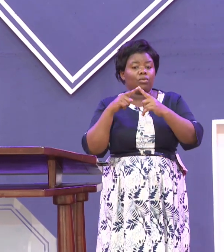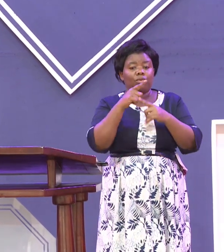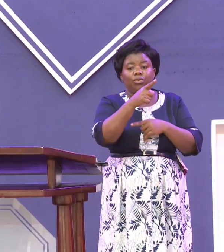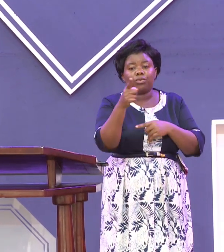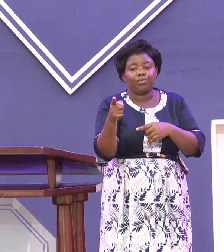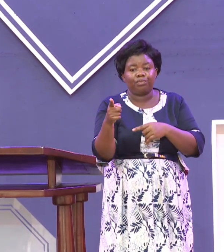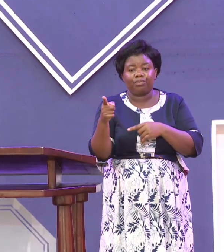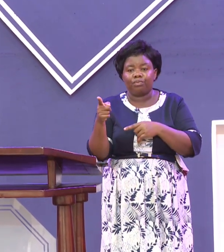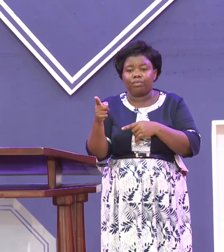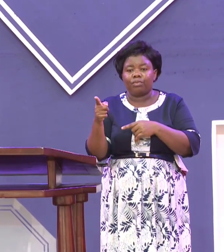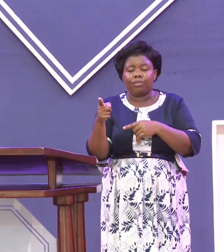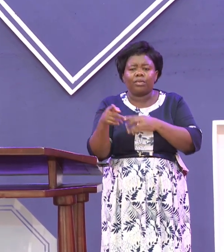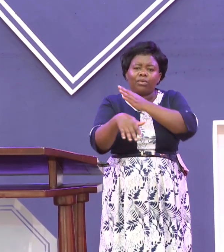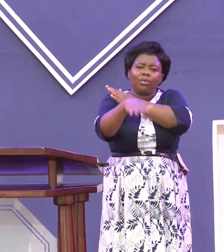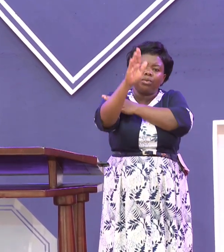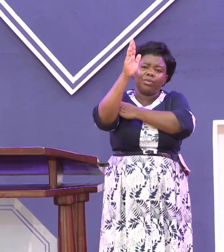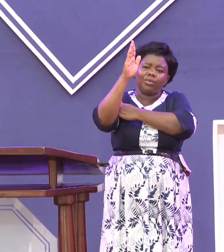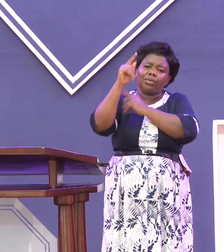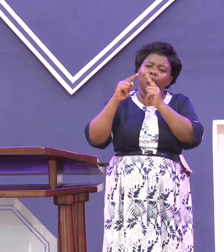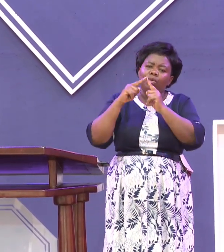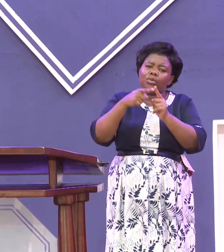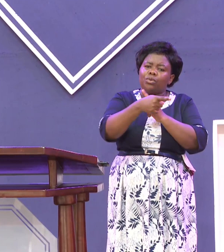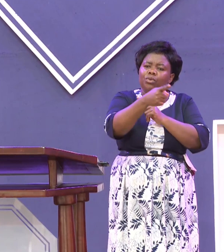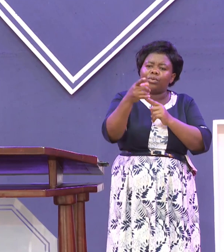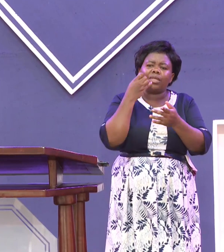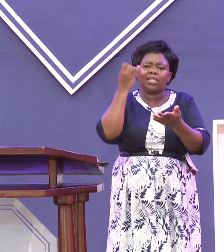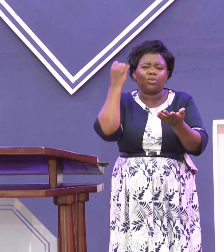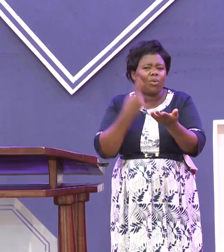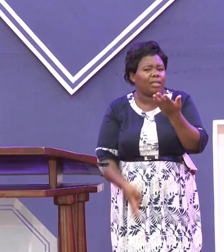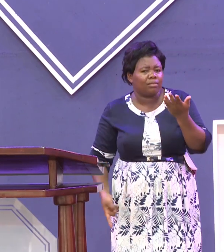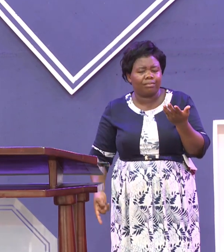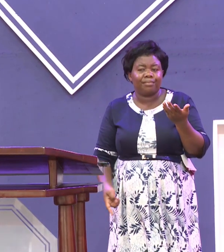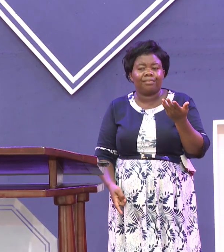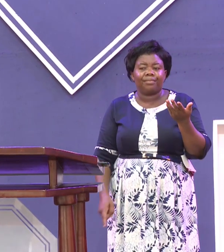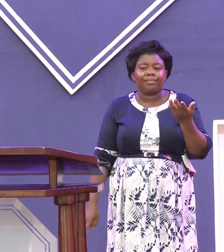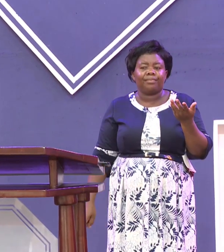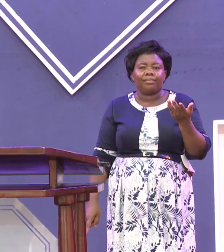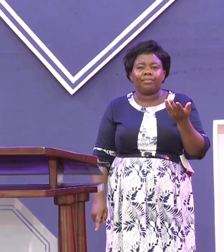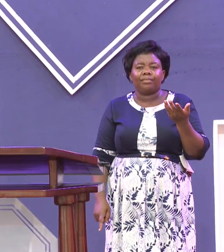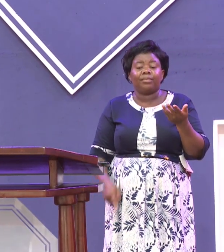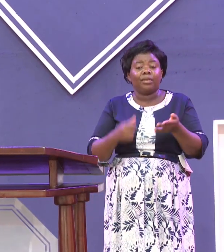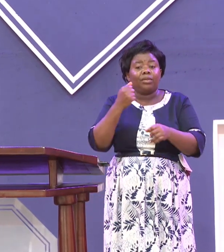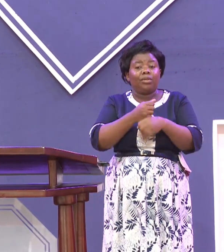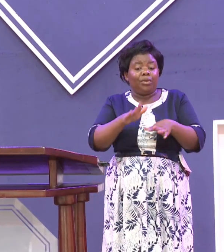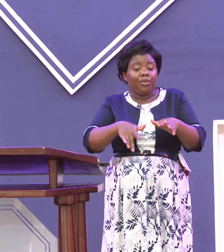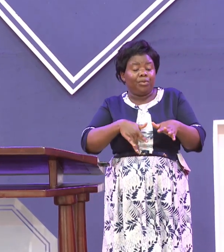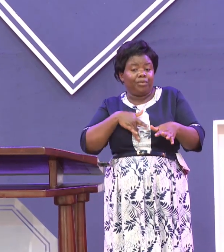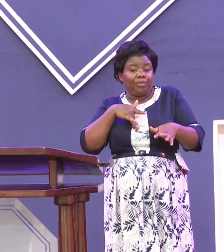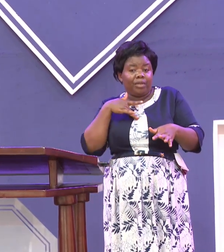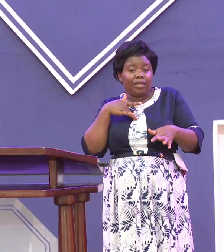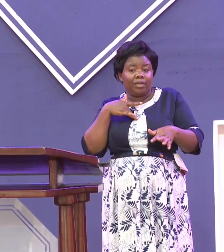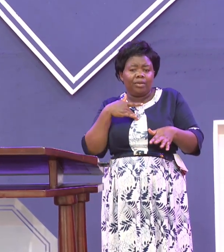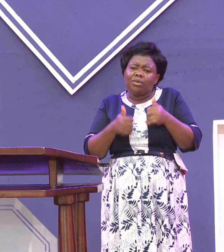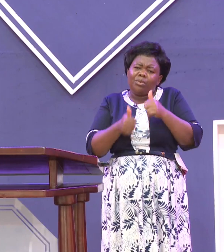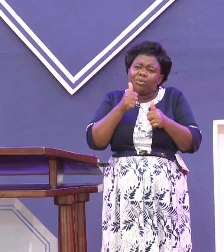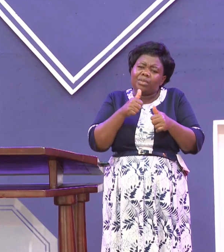you? Katonda gyoli. God to you, how do you consider him? Owuliranga muli linya kiri